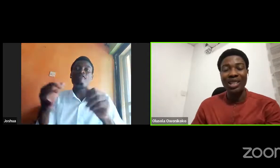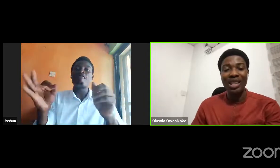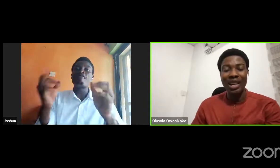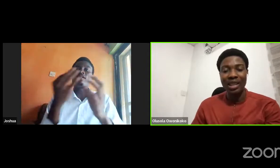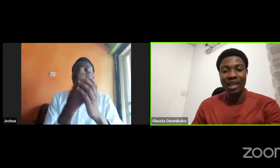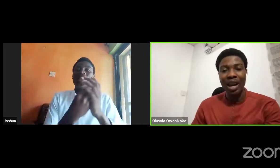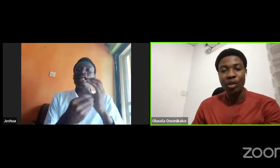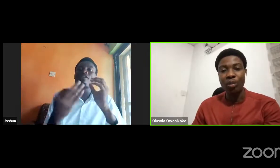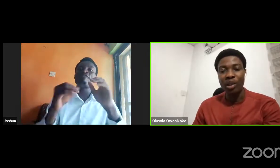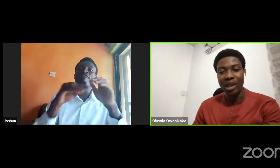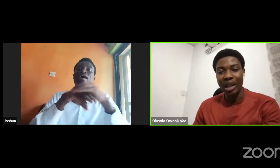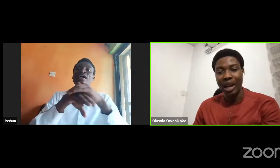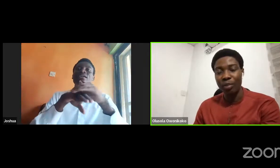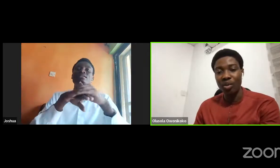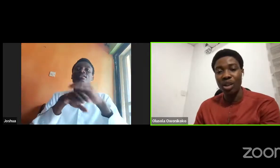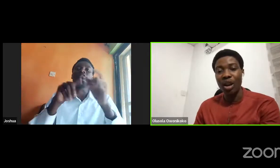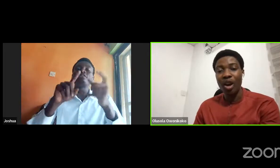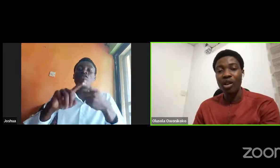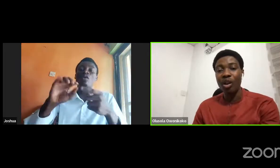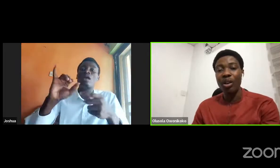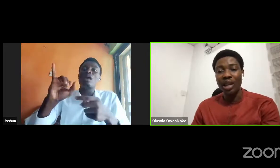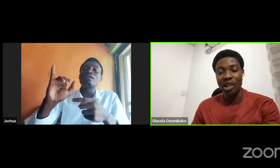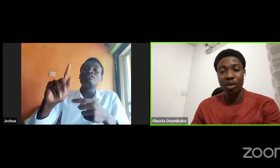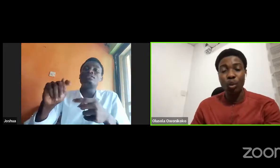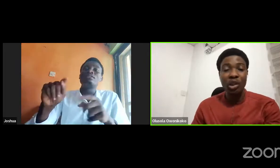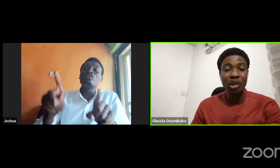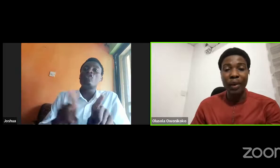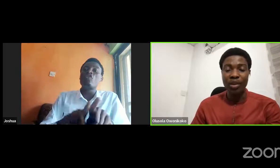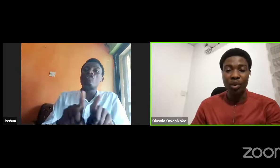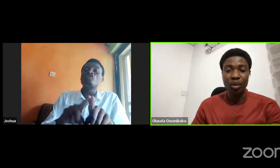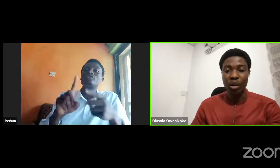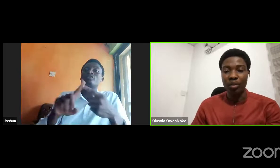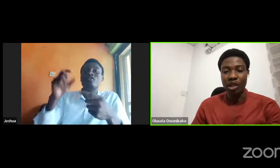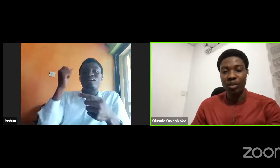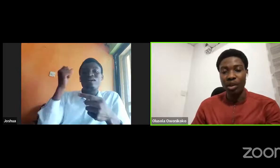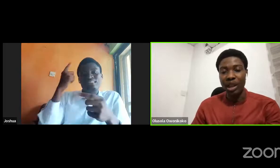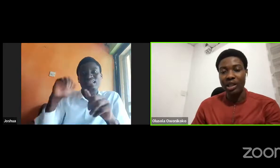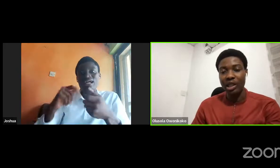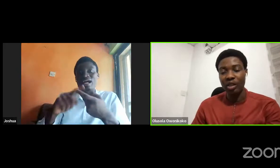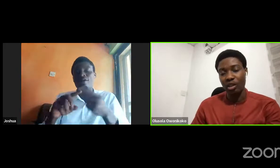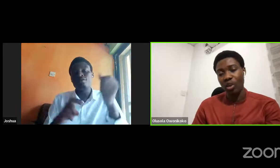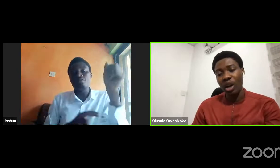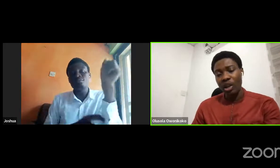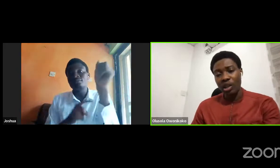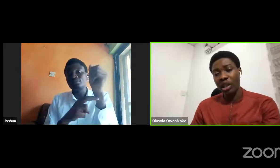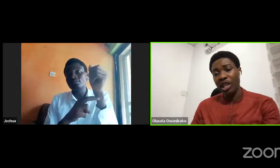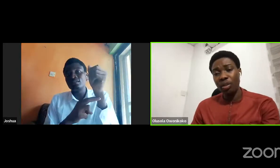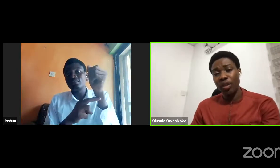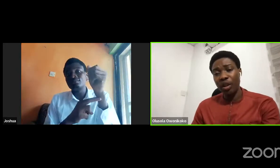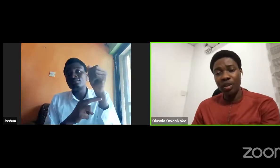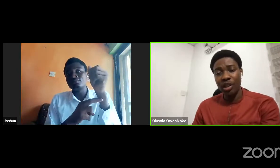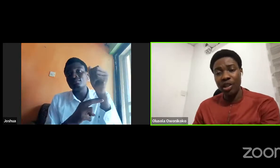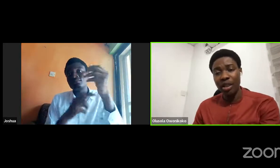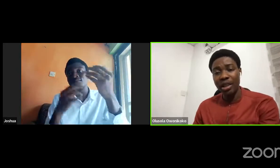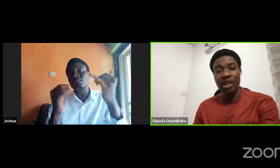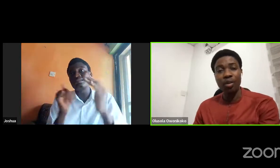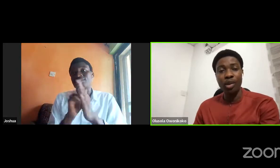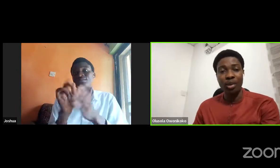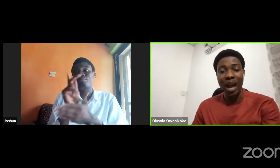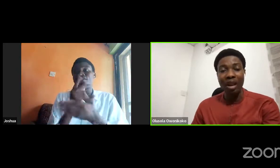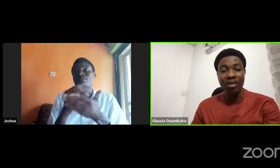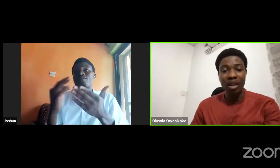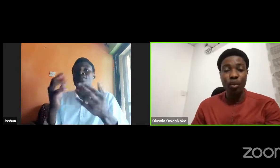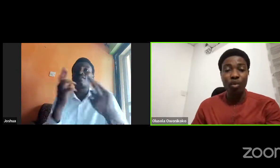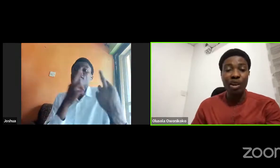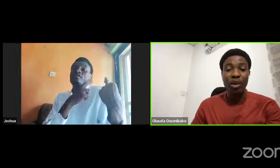even understand how to bridge the gap between the other sector, which is part of the role of the civil society sector. So these are some of the conversations I think